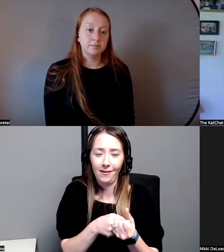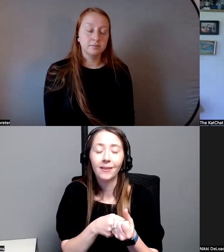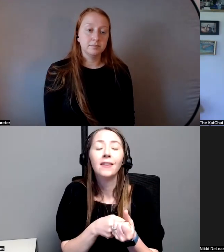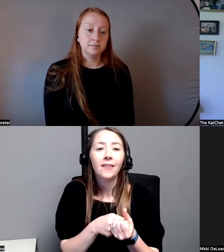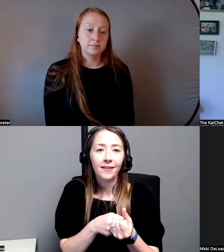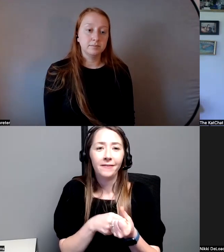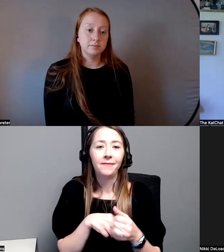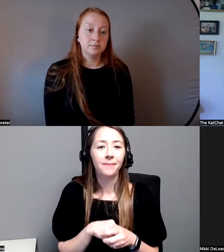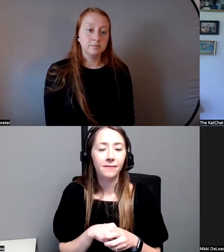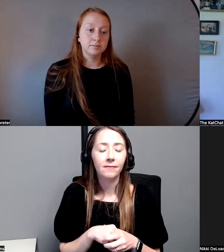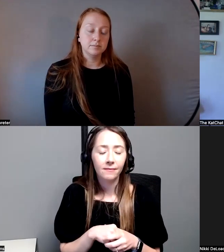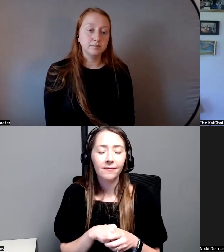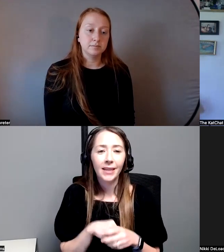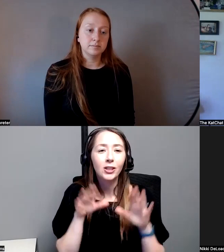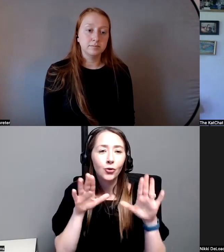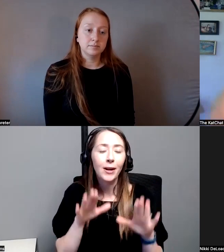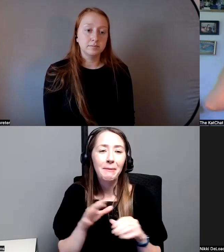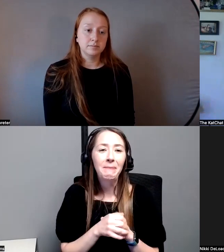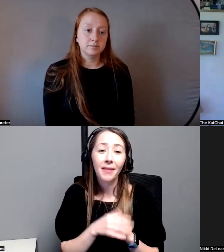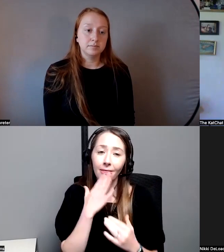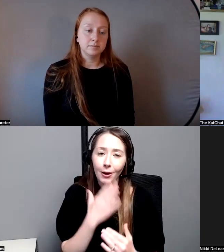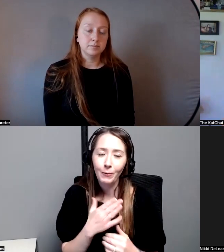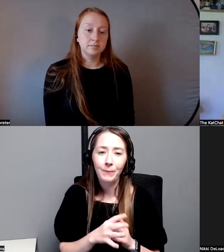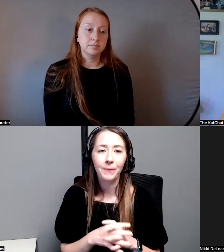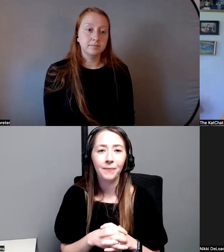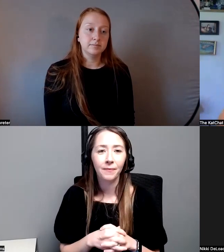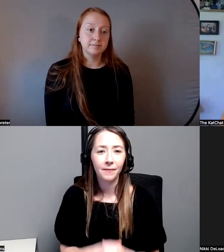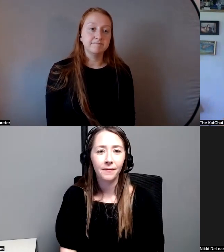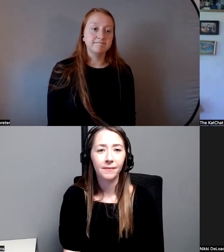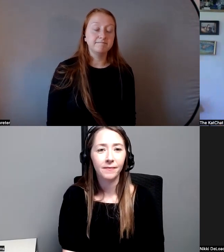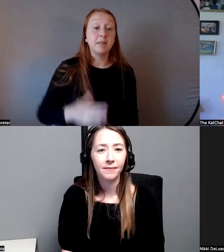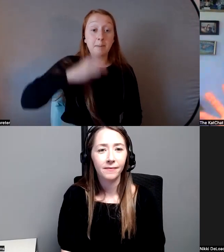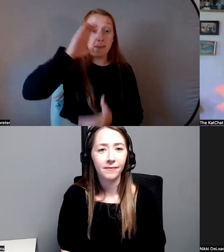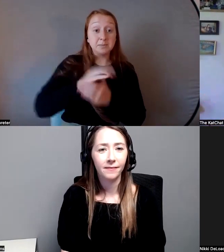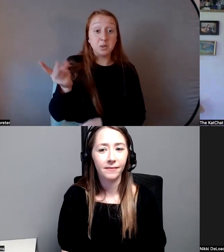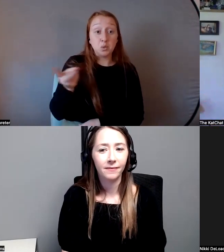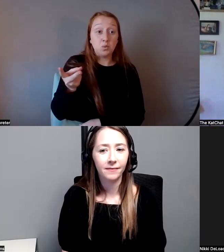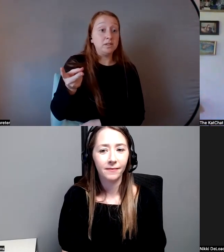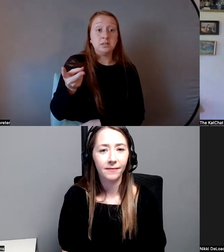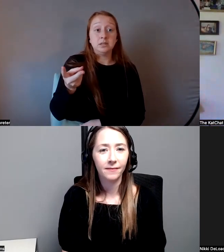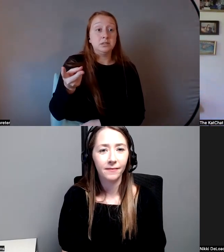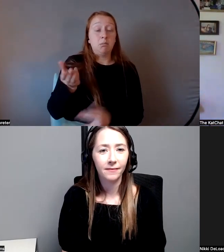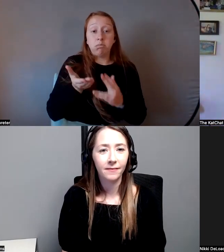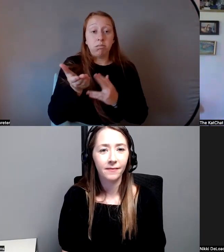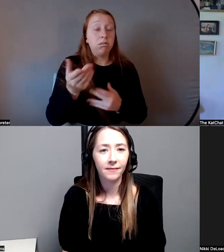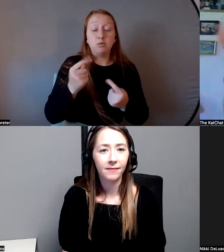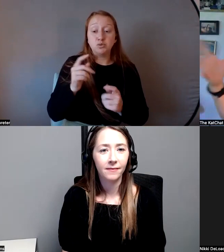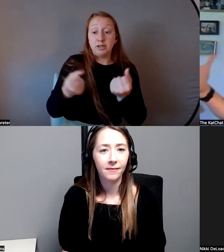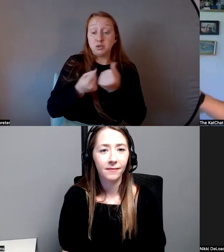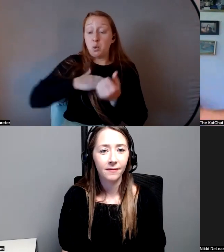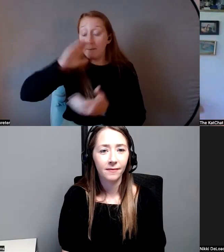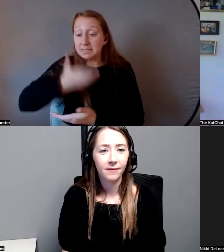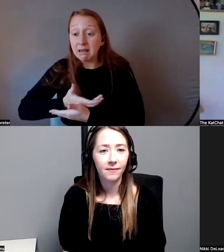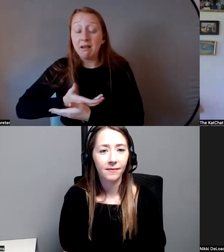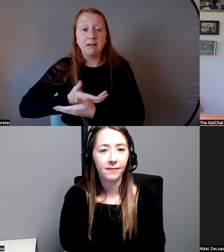It's incredible. It's incredible. Thank you. Yeah. My husband and I went through that. I was trying to support him, and I was trying